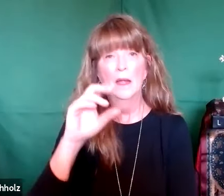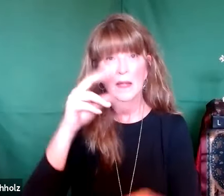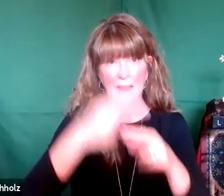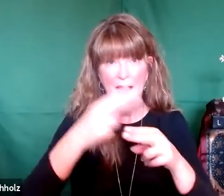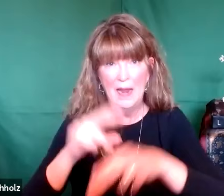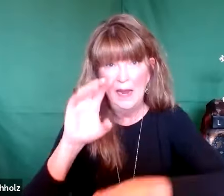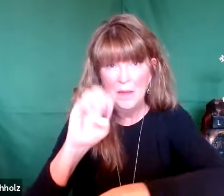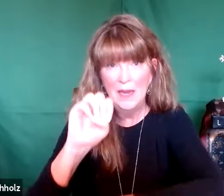language,